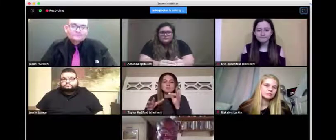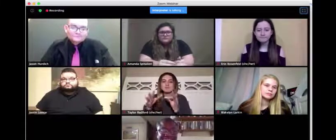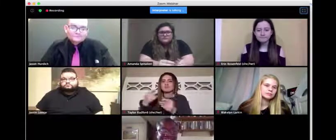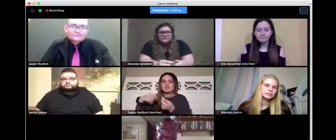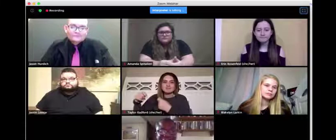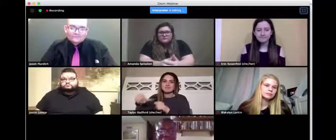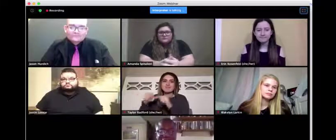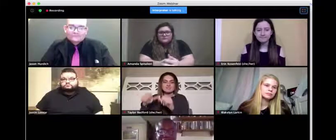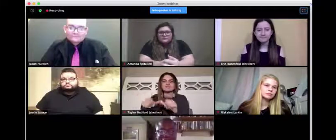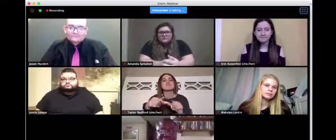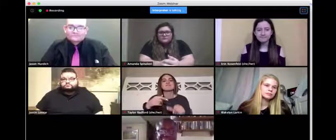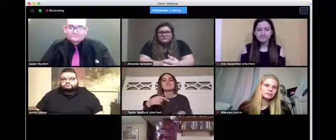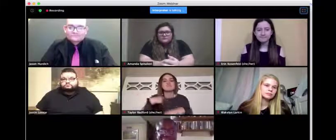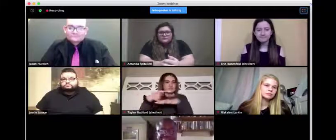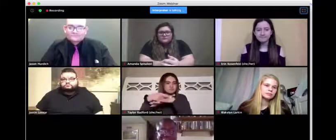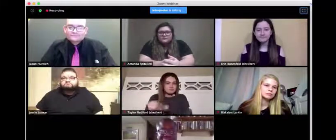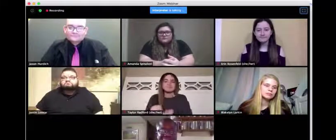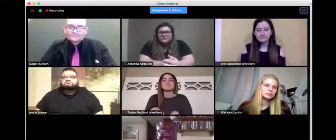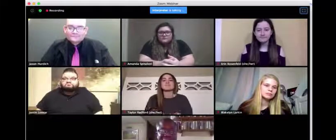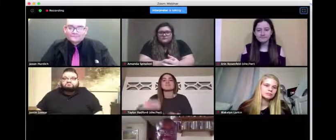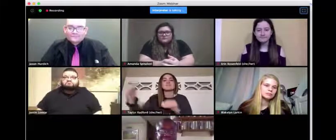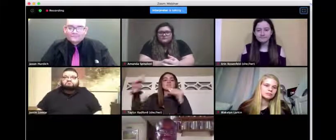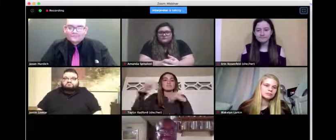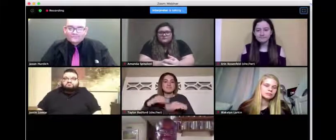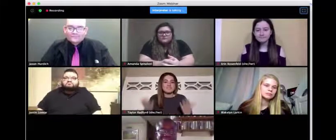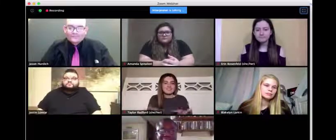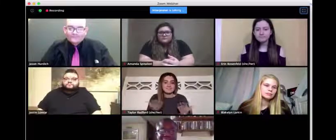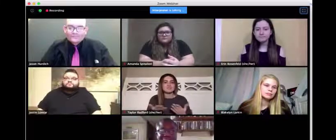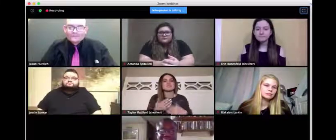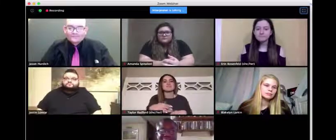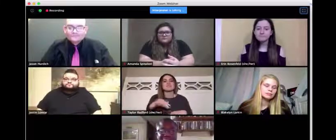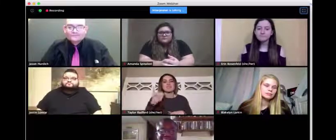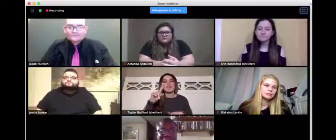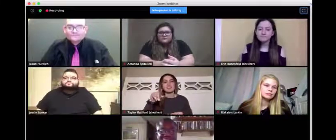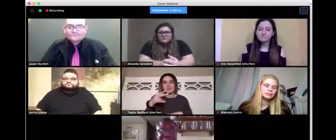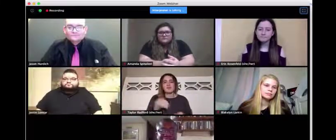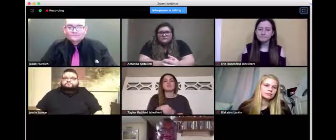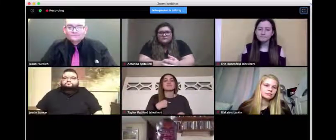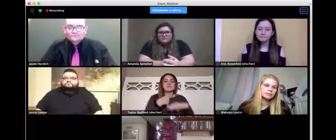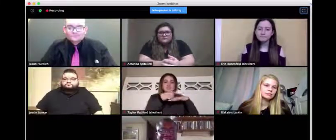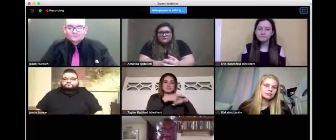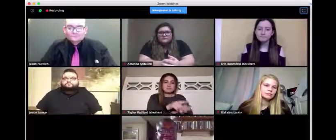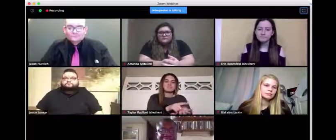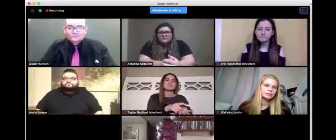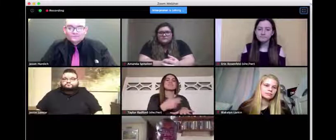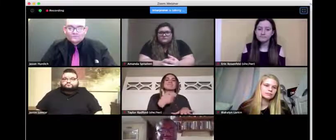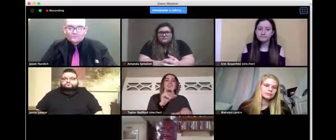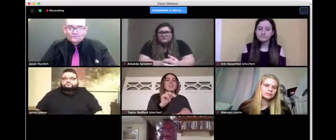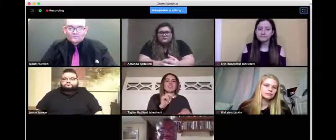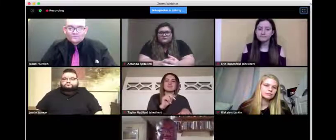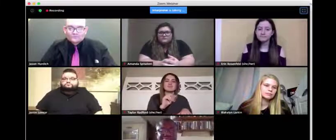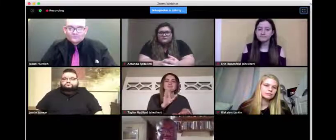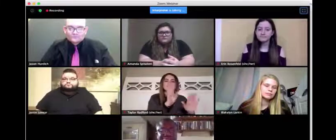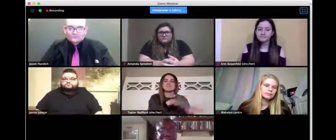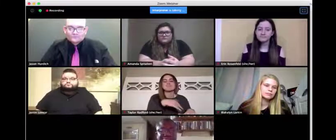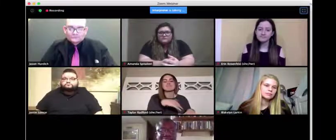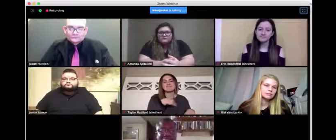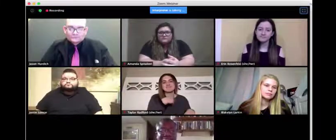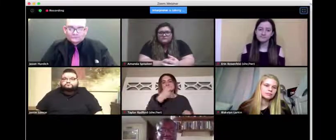here, and was mainstreamed also. But I decided to transfer to a deaf studies program, to the deaf school. And so